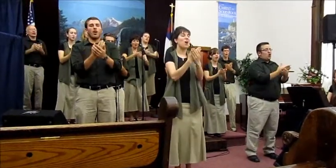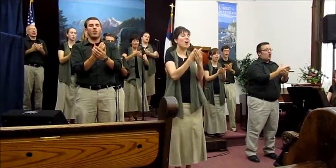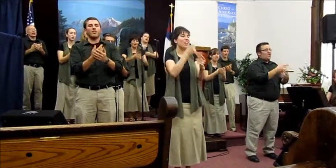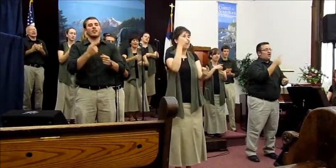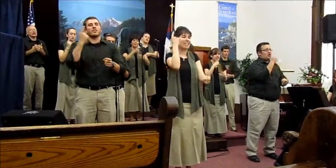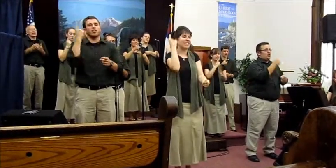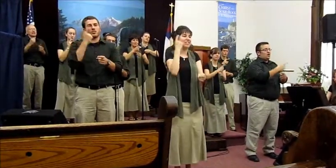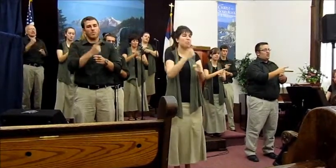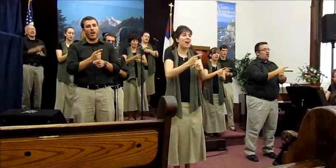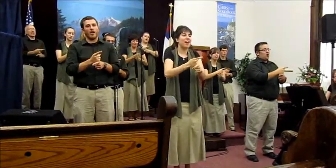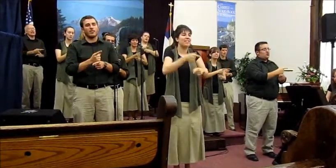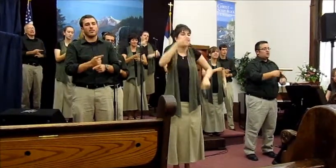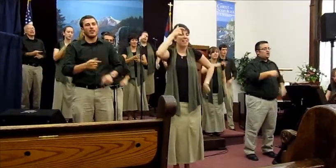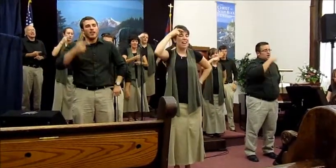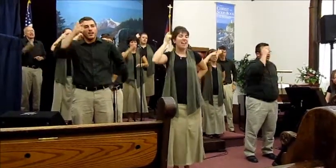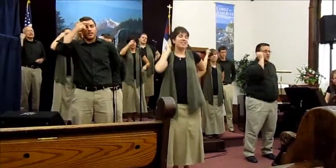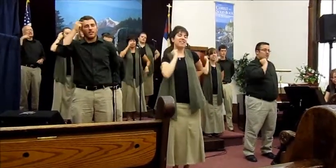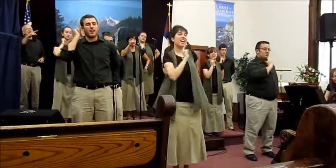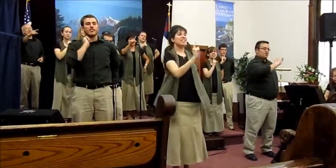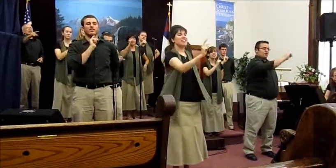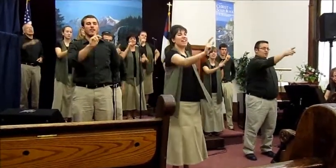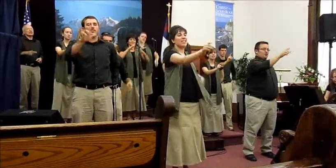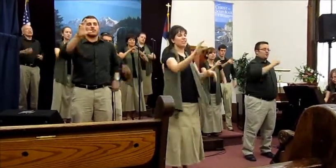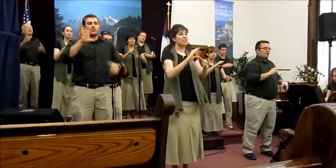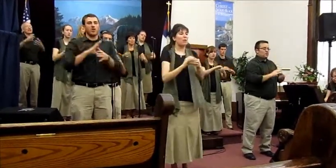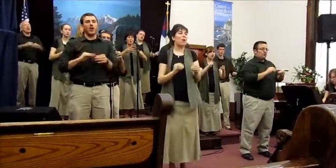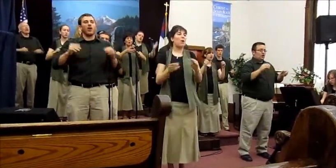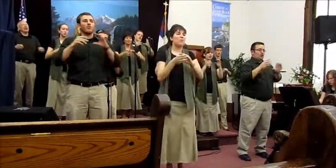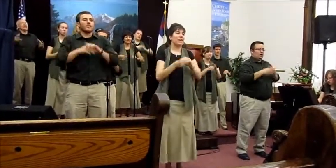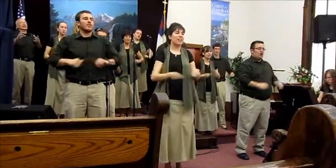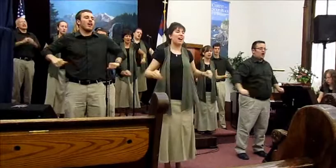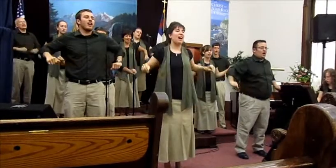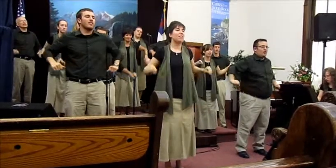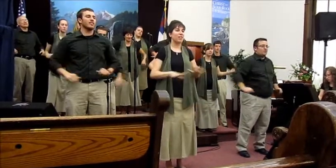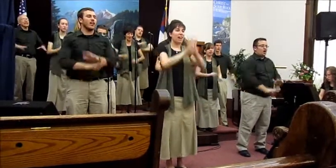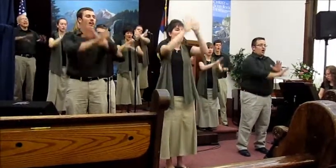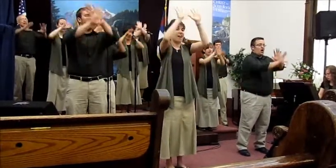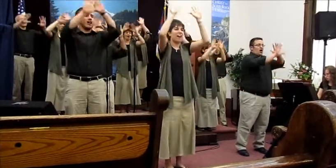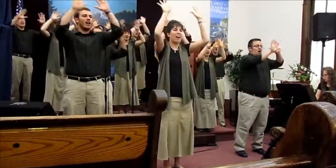all that is right, because this is the story of light.